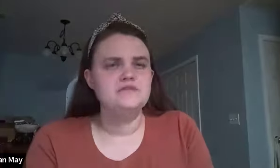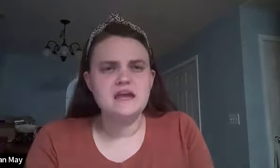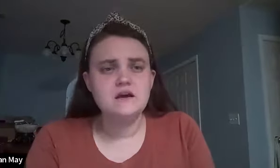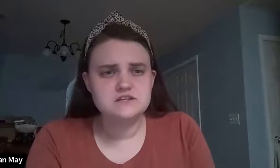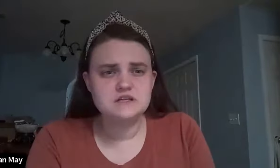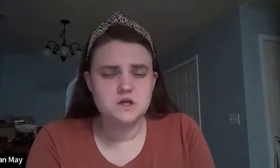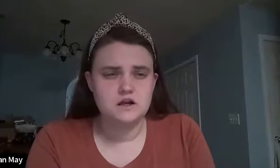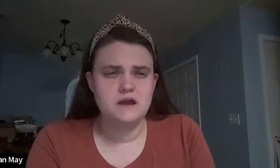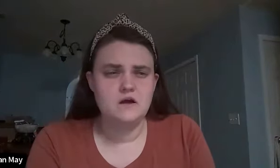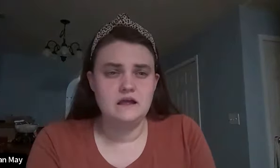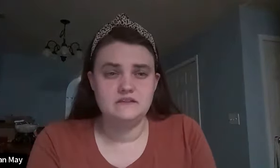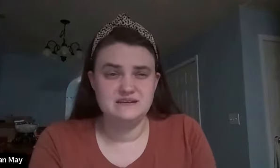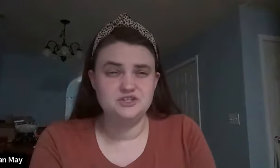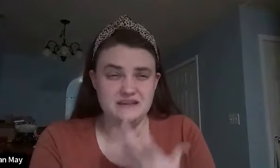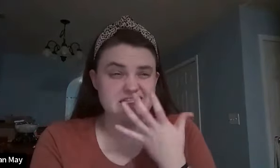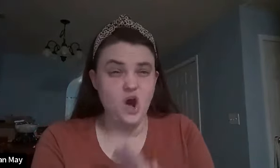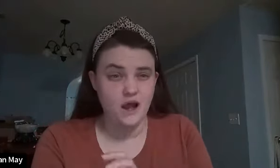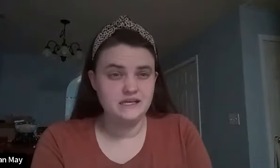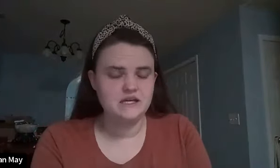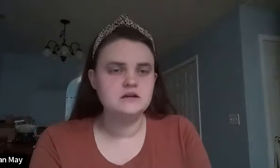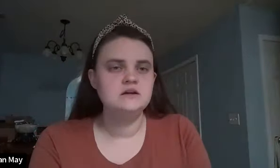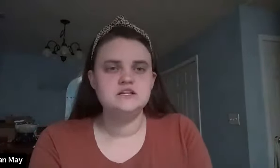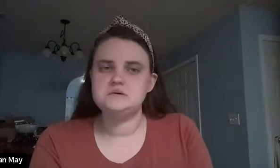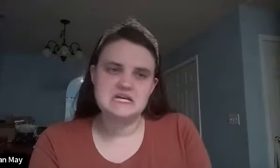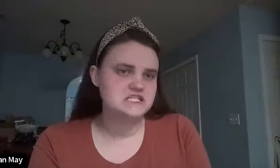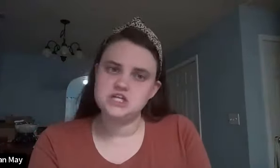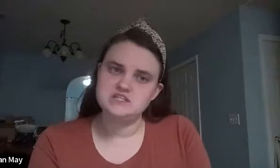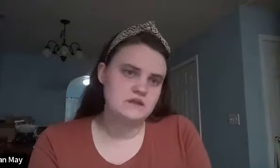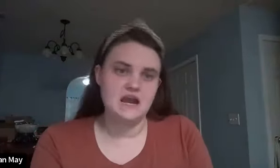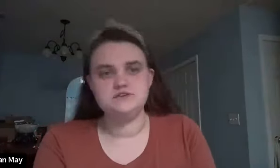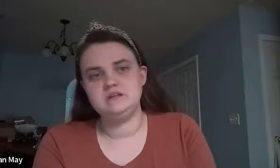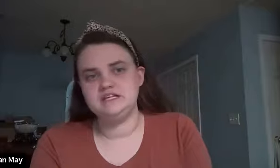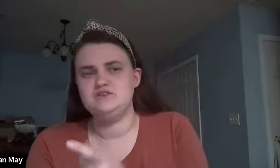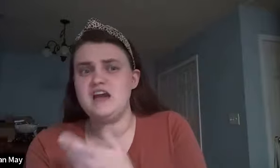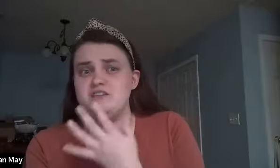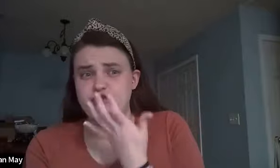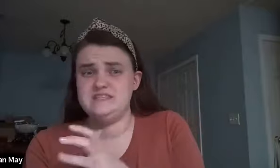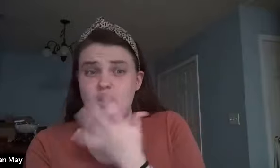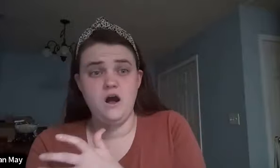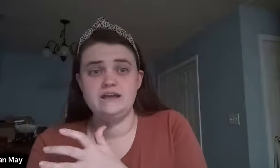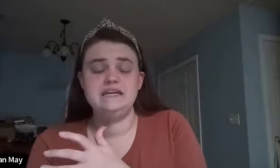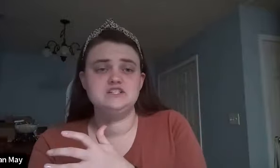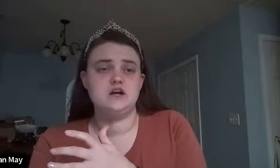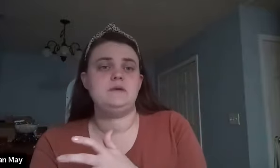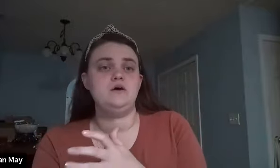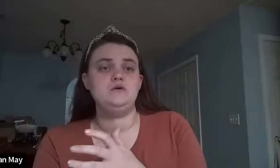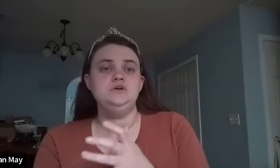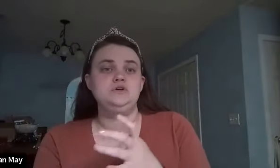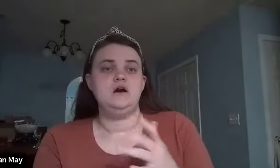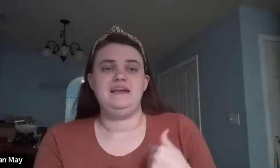That also can talk about like the temperature, like it's hot in here. So it doesn't just only have to relate to that the food's still hot. It can talk about like,